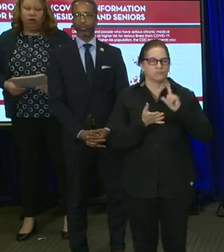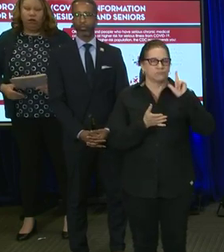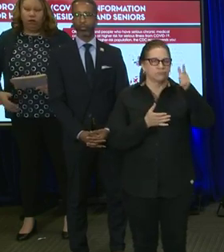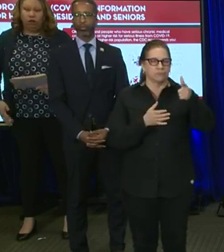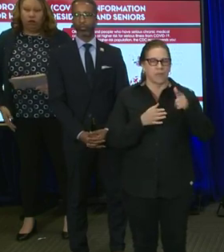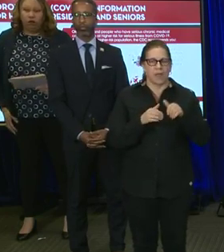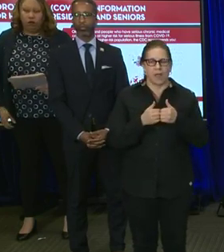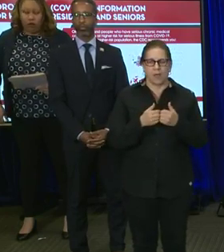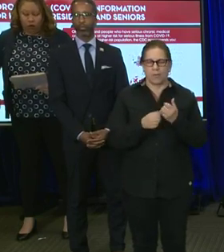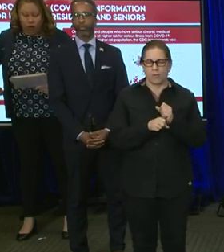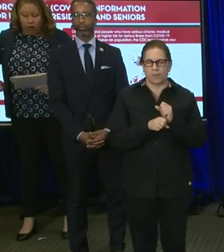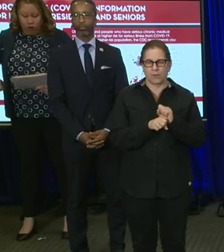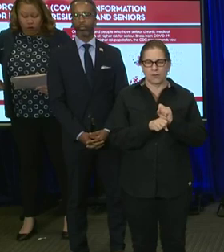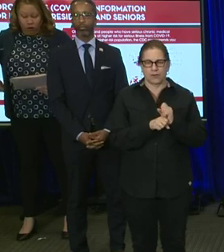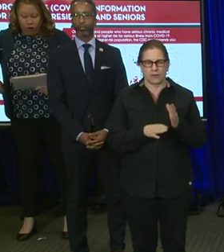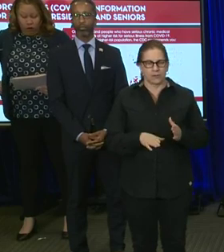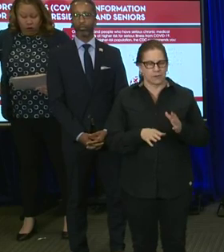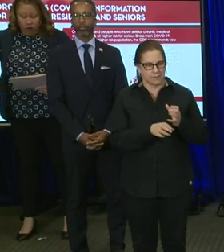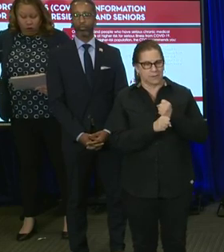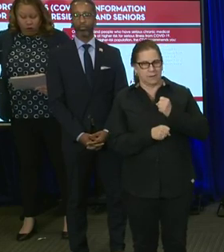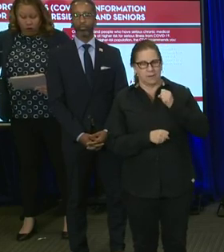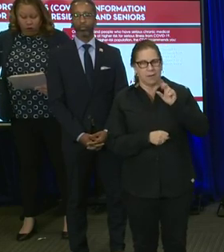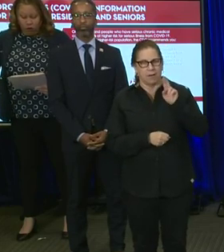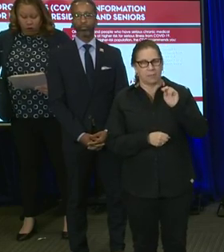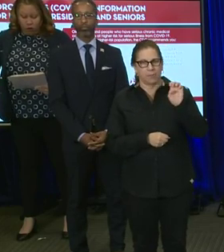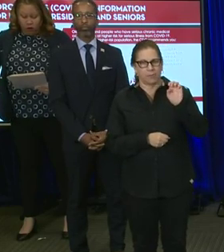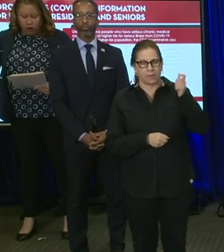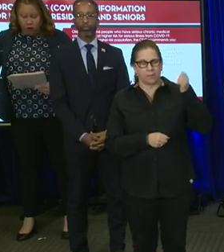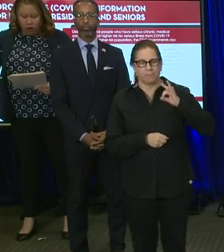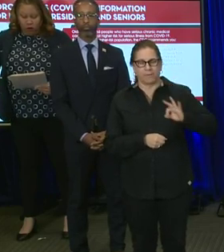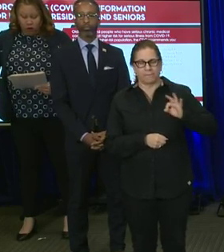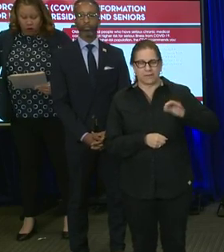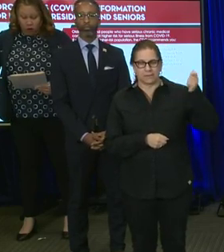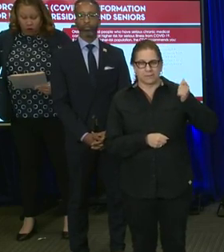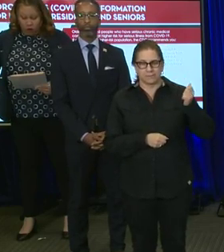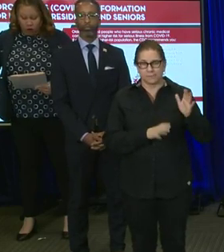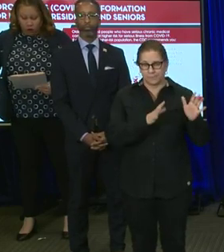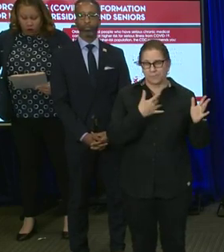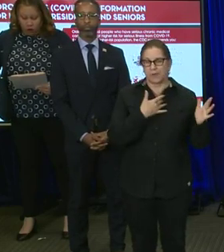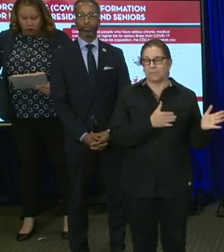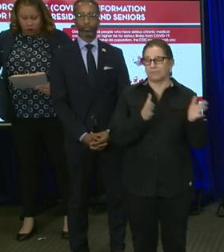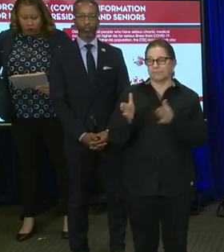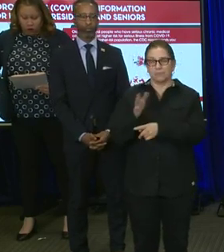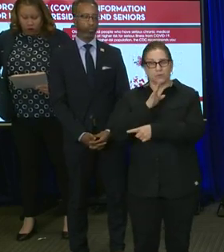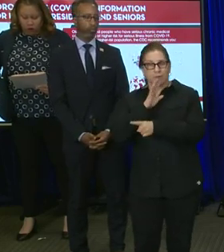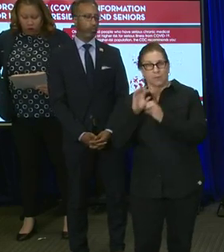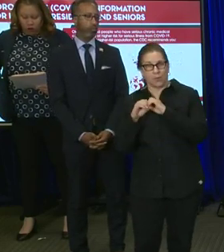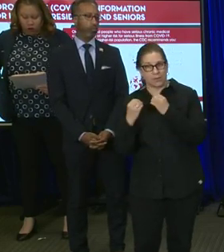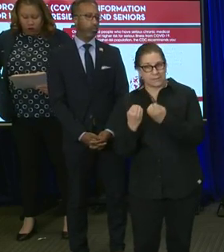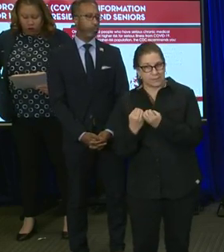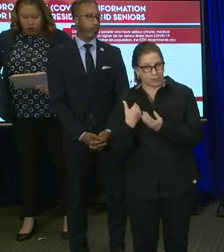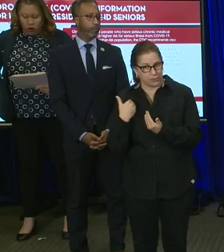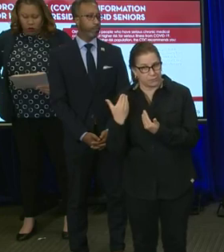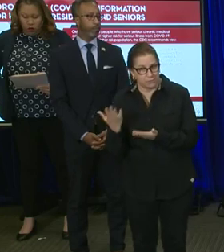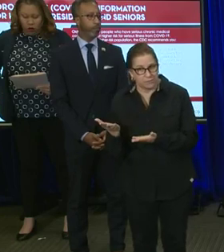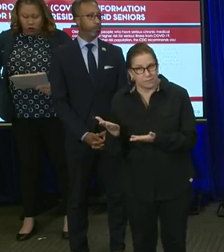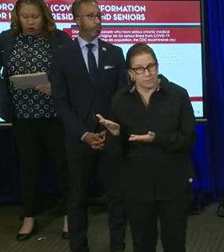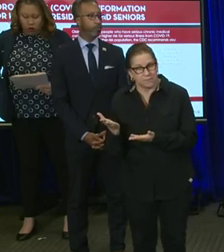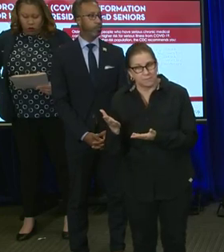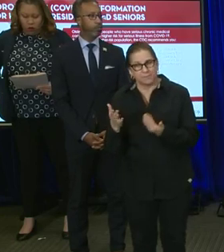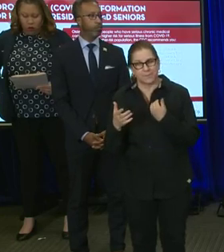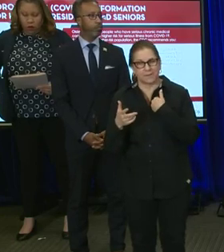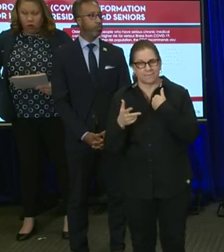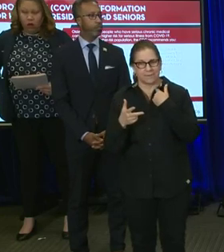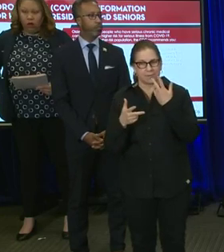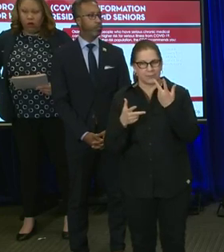access resources. And so for organizations, we have broken it out into three types of aid,